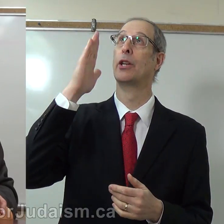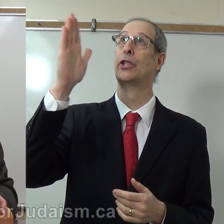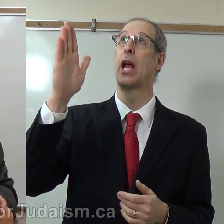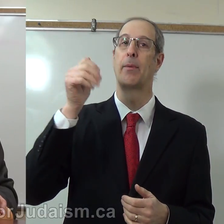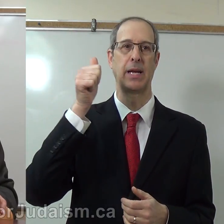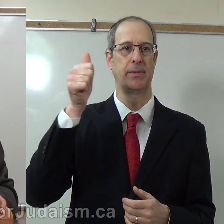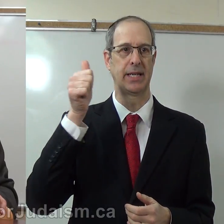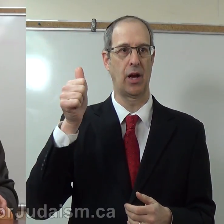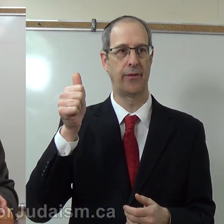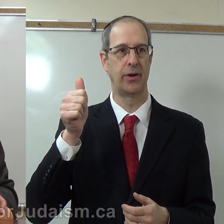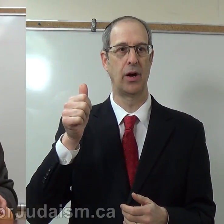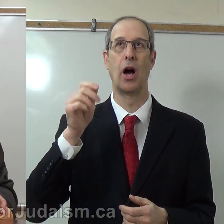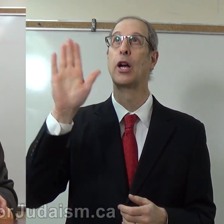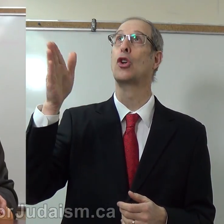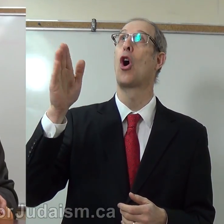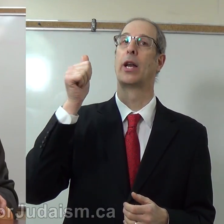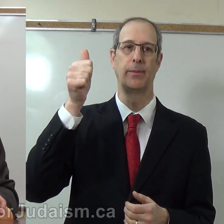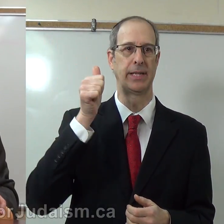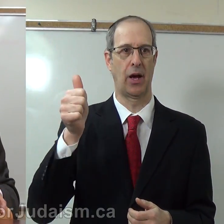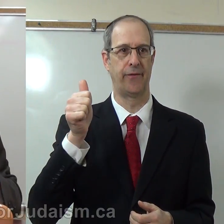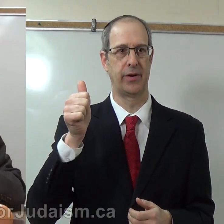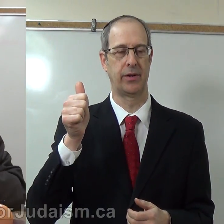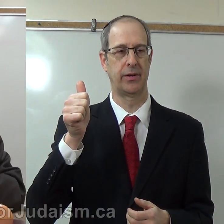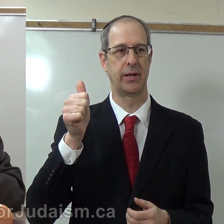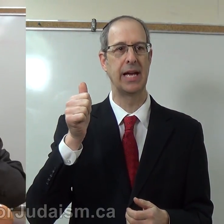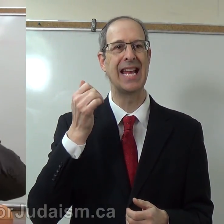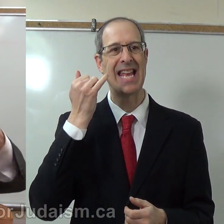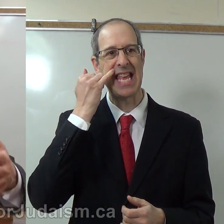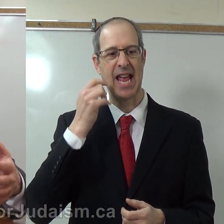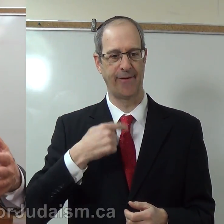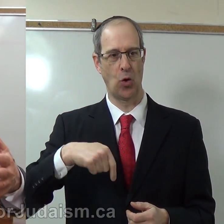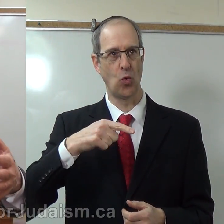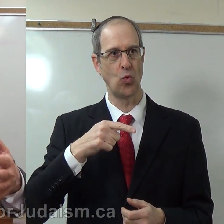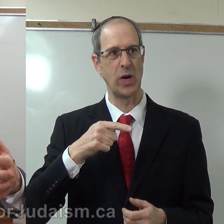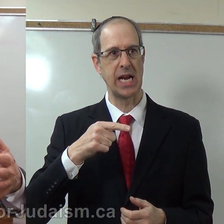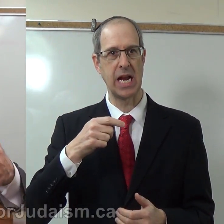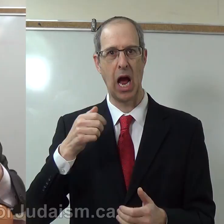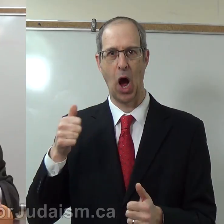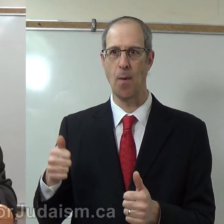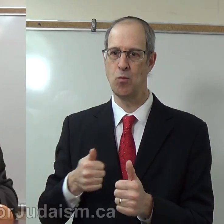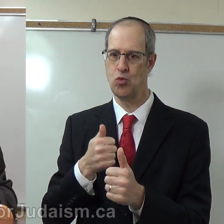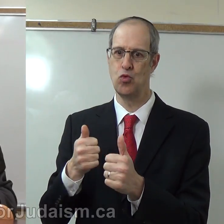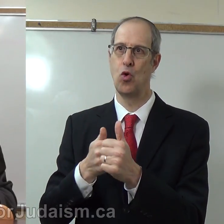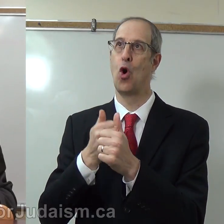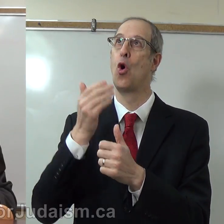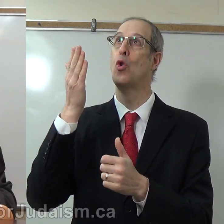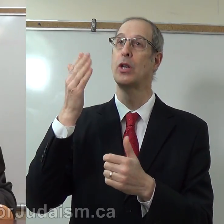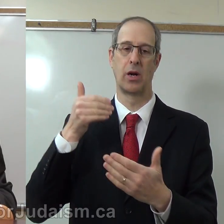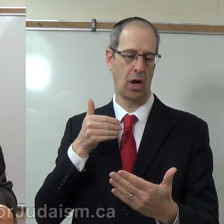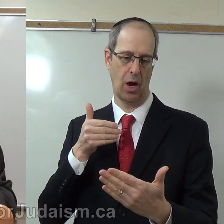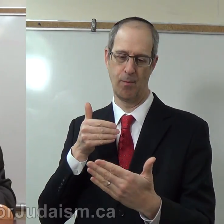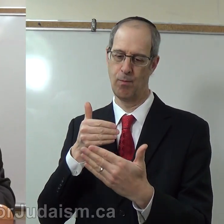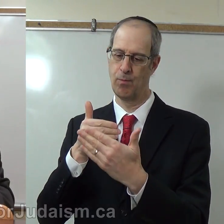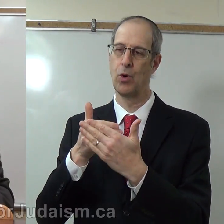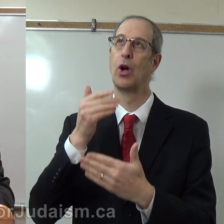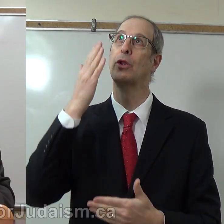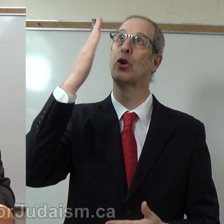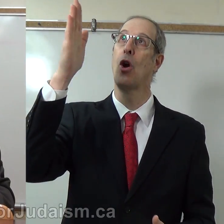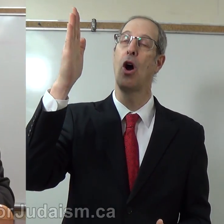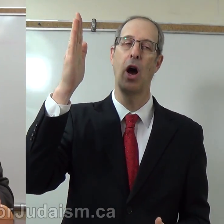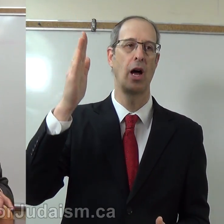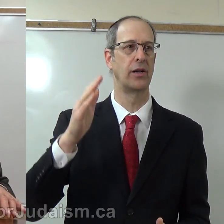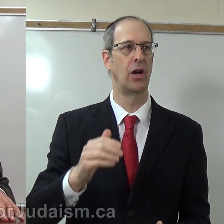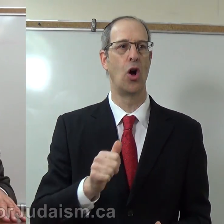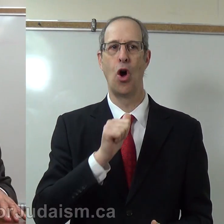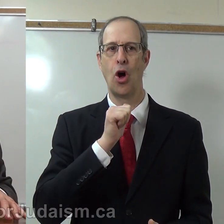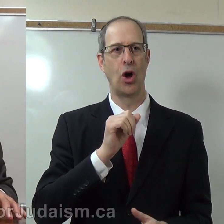Himself. God Himself. If we get close to Hashem, if we get close to God, there is no